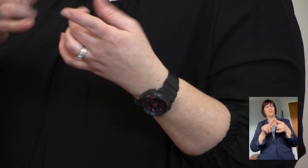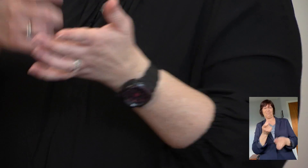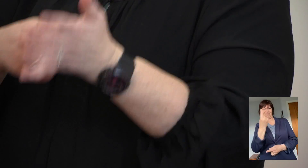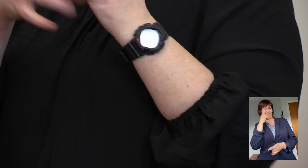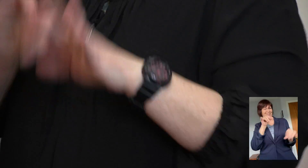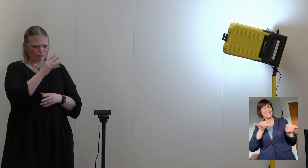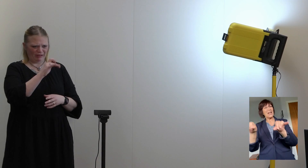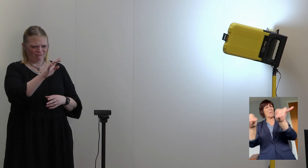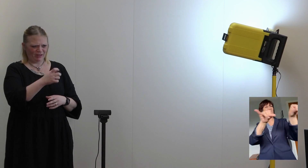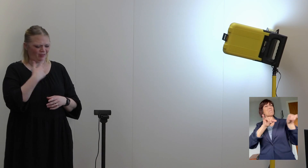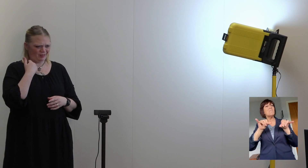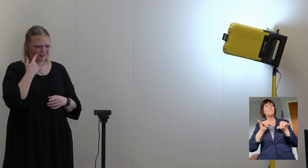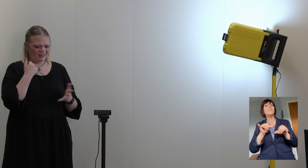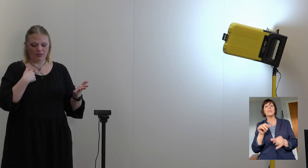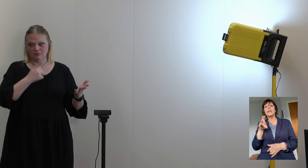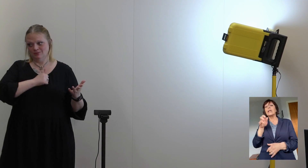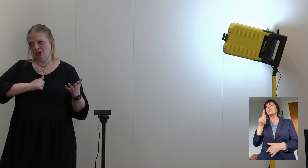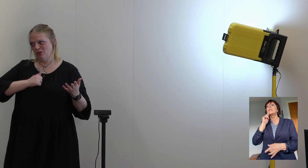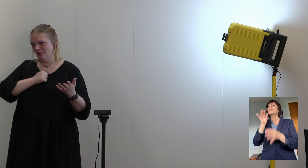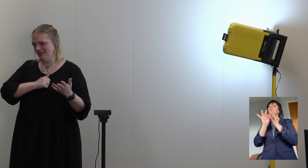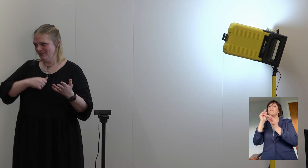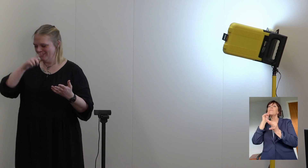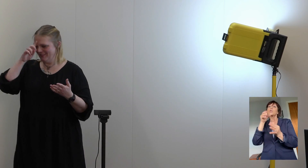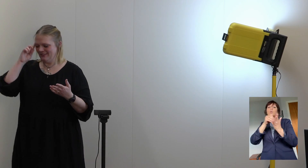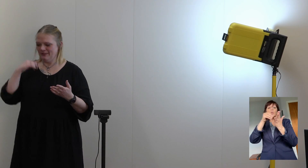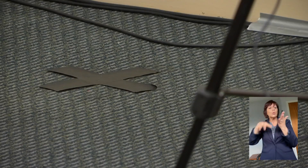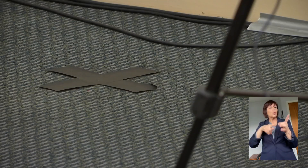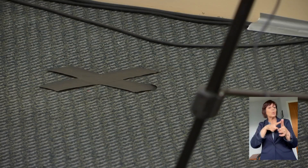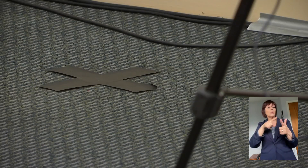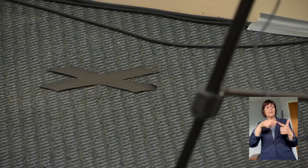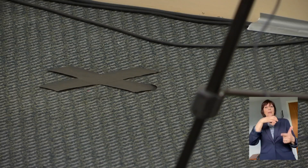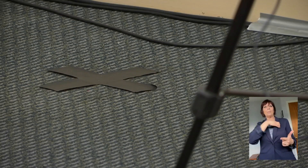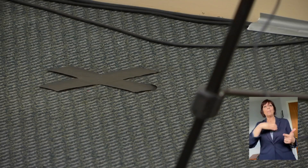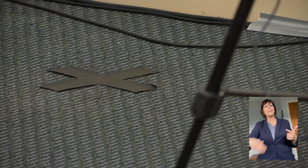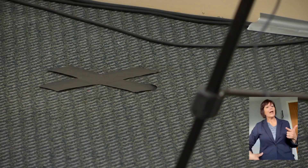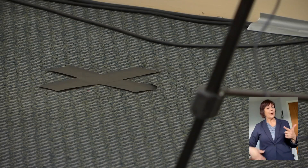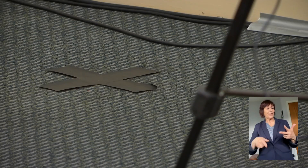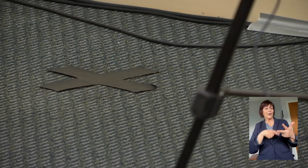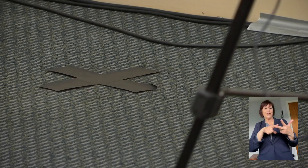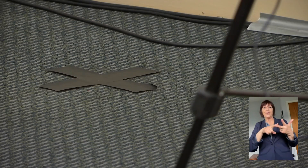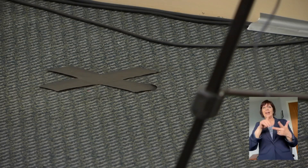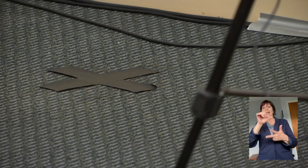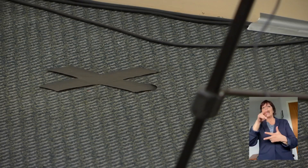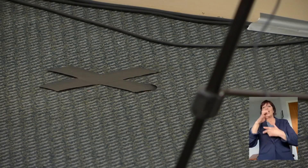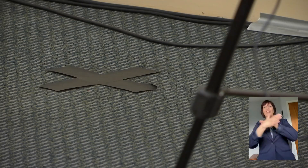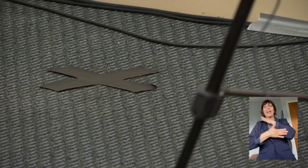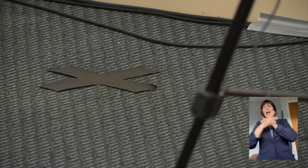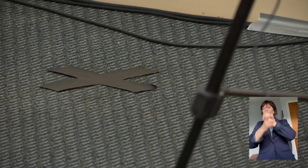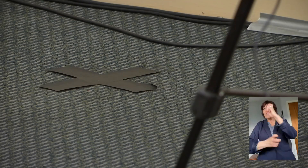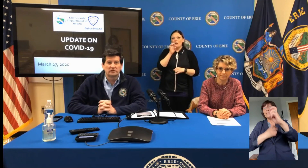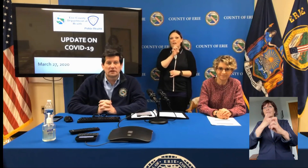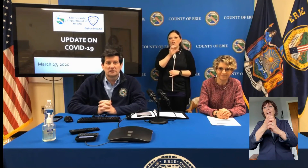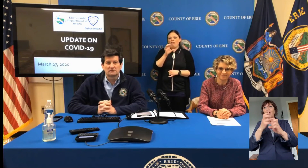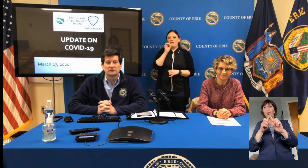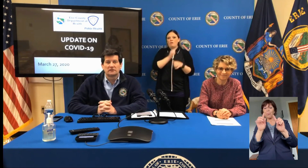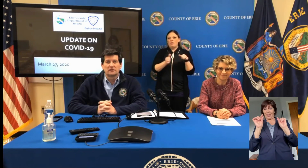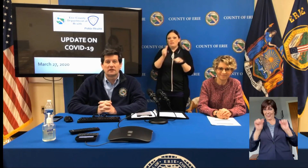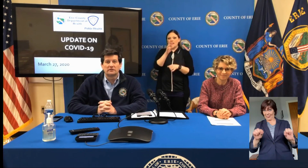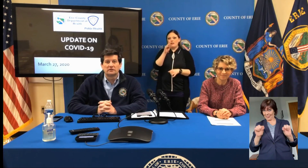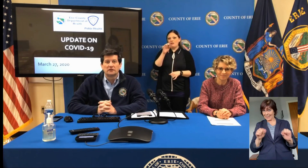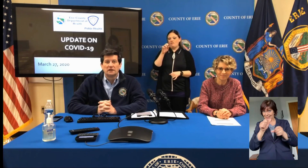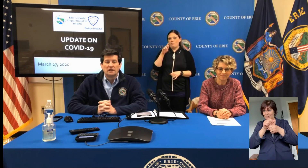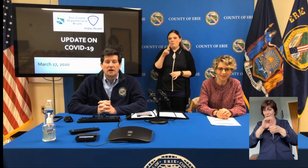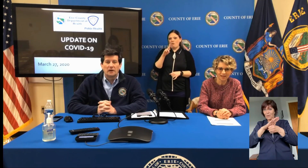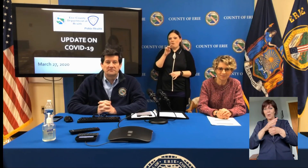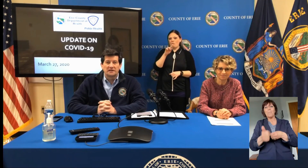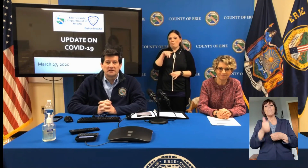as everybody else does. Kendra's interpreted for students, the mayor's State of the City speech, and at the Erie County Fair. But this